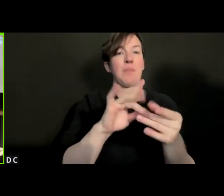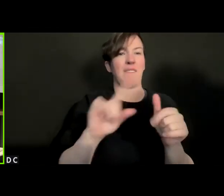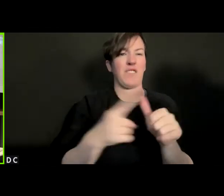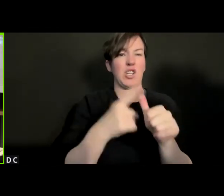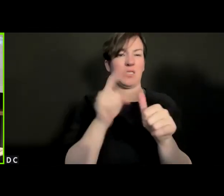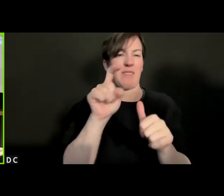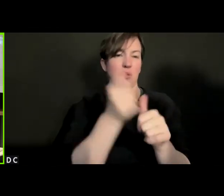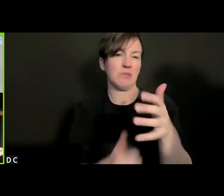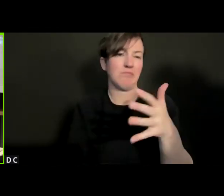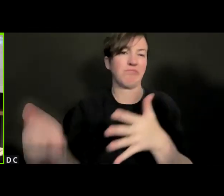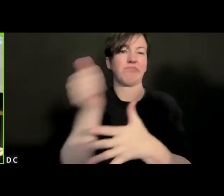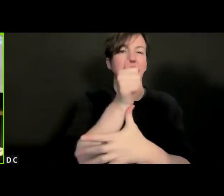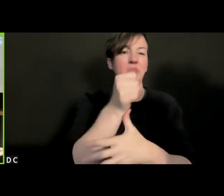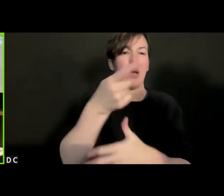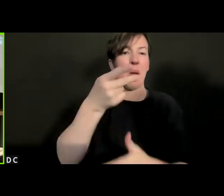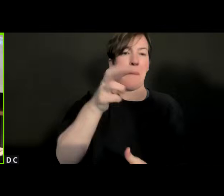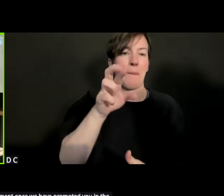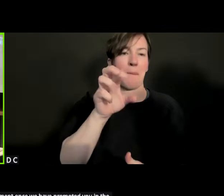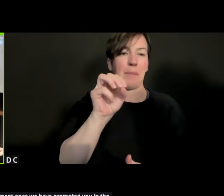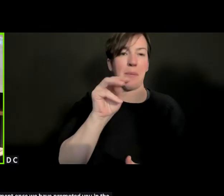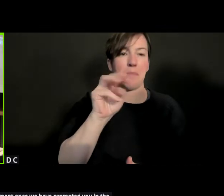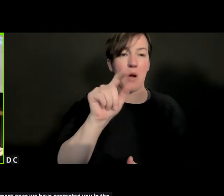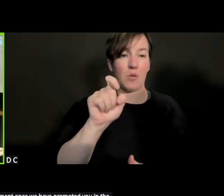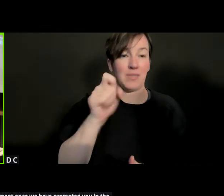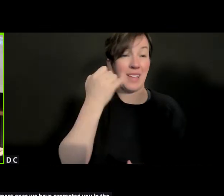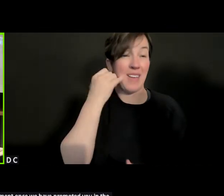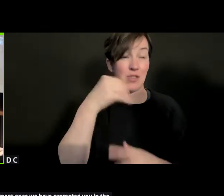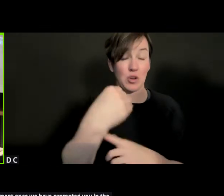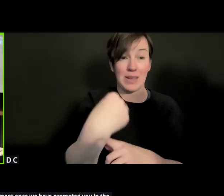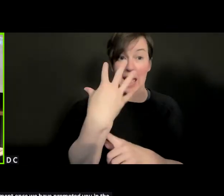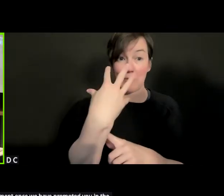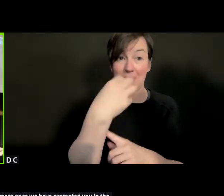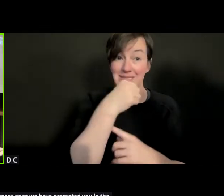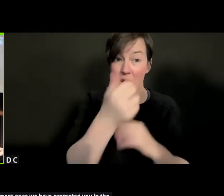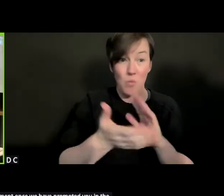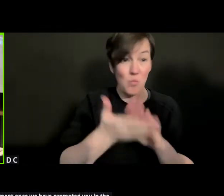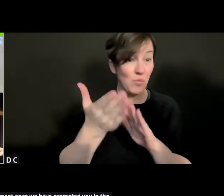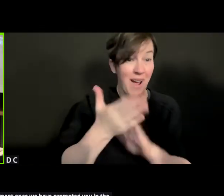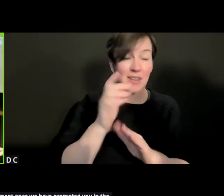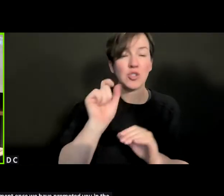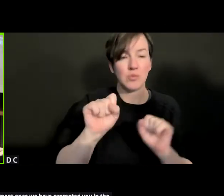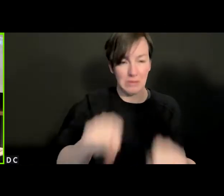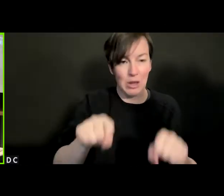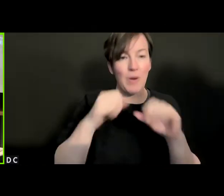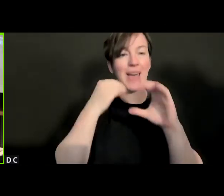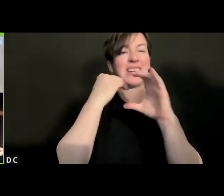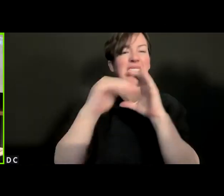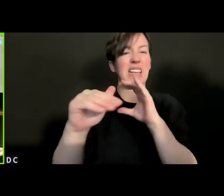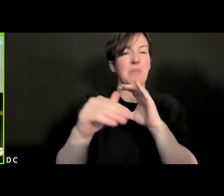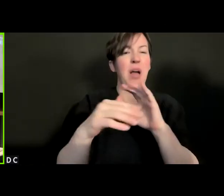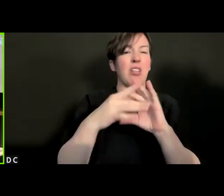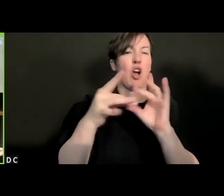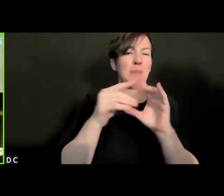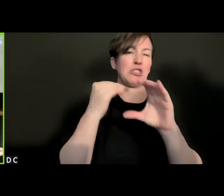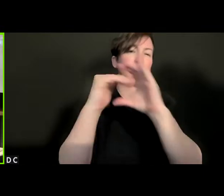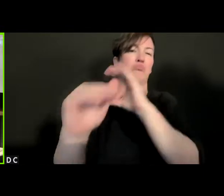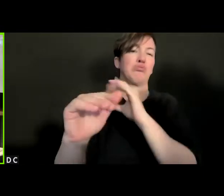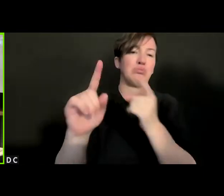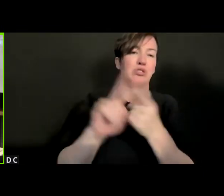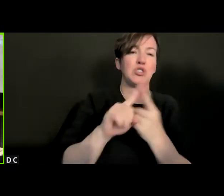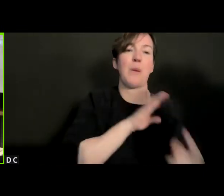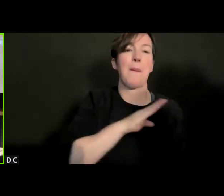you in the meeting. If your camera is not operational, please email your comments to the Board of Trustees